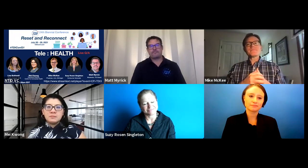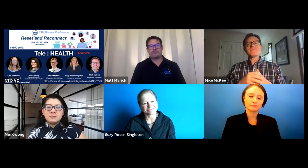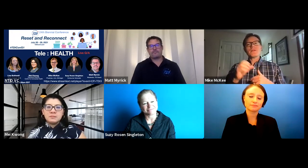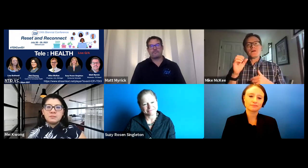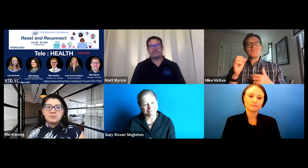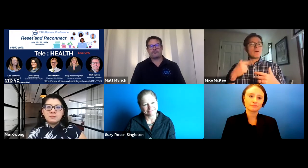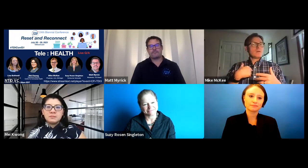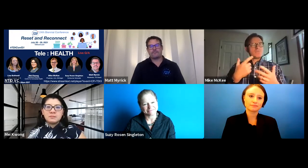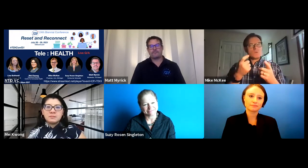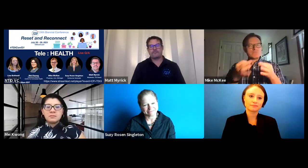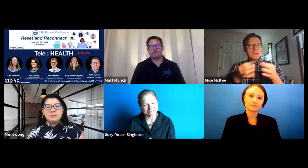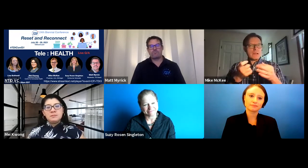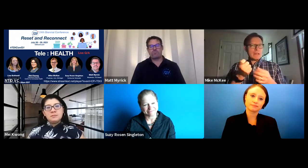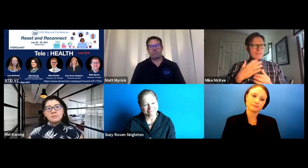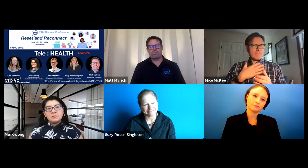striped shirt.